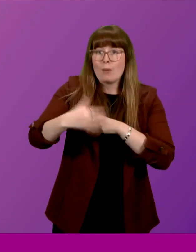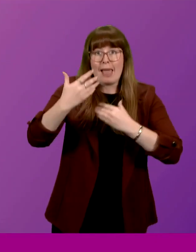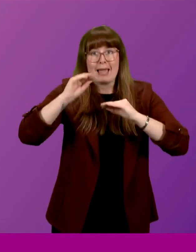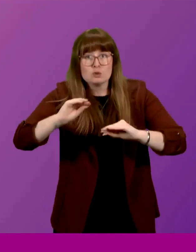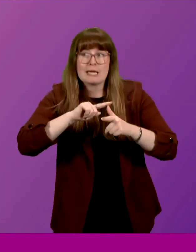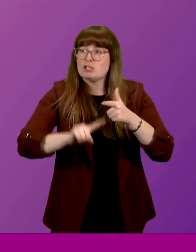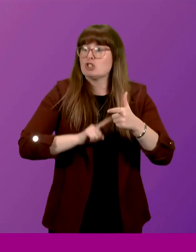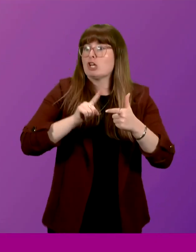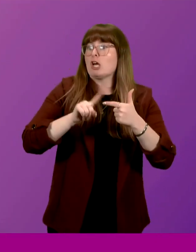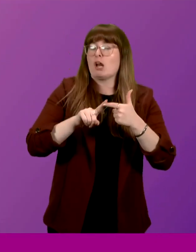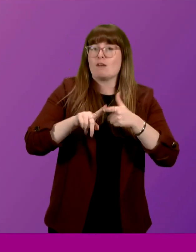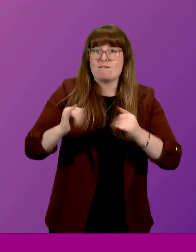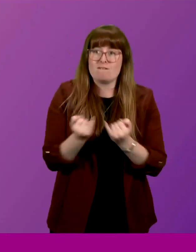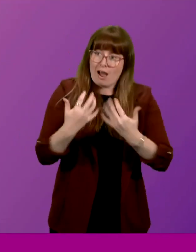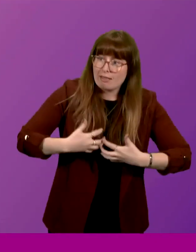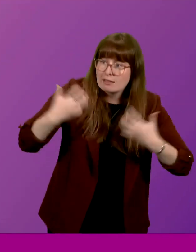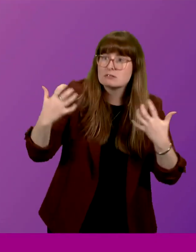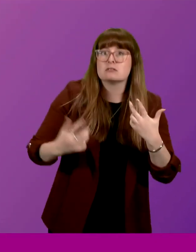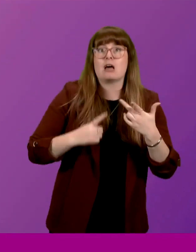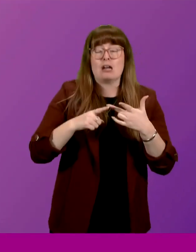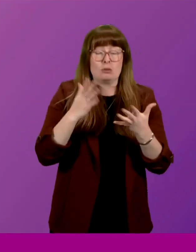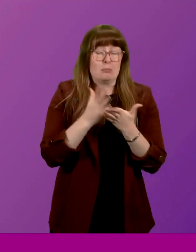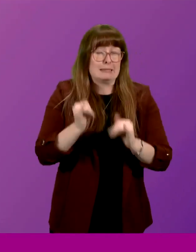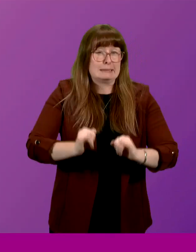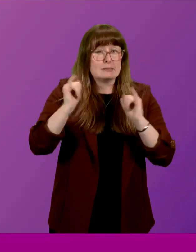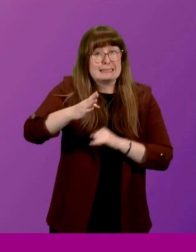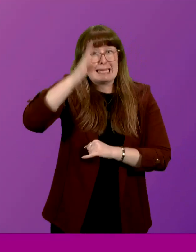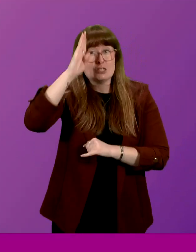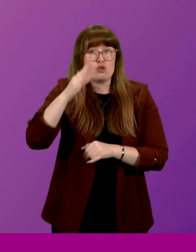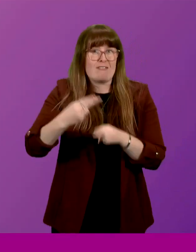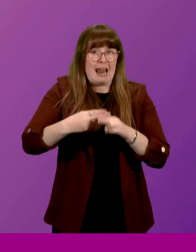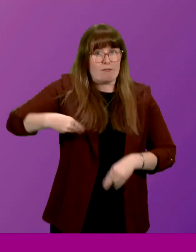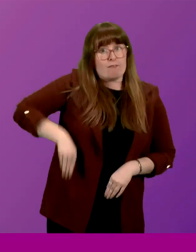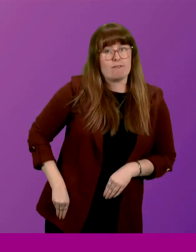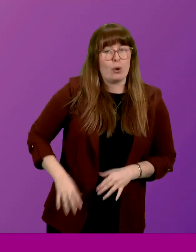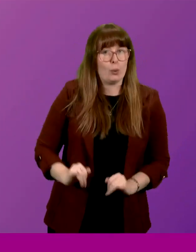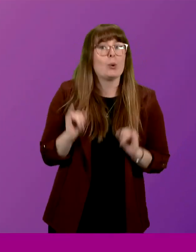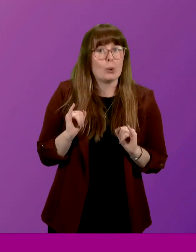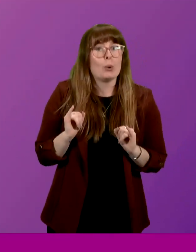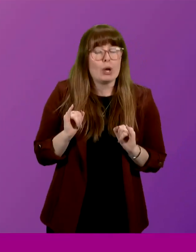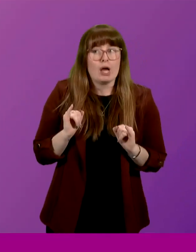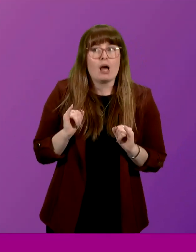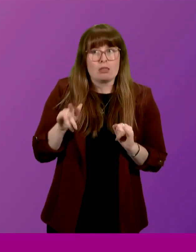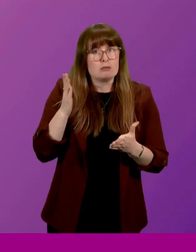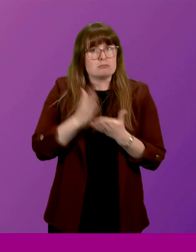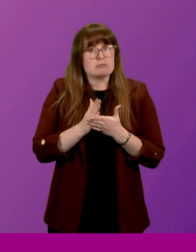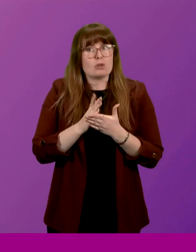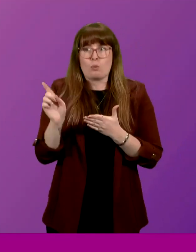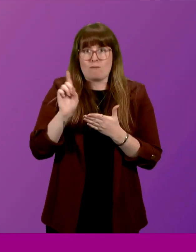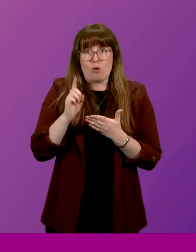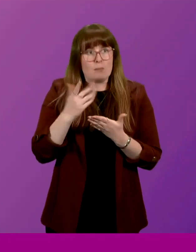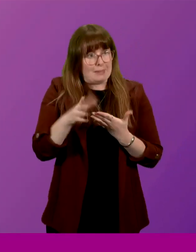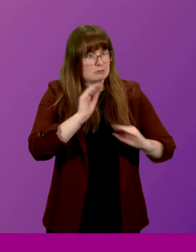education, about violence and the danger of carrying knives, for example, are taken forward in our